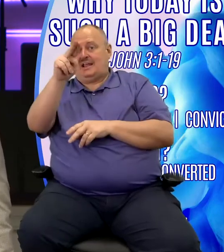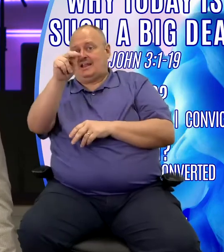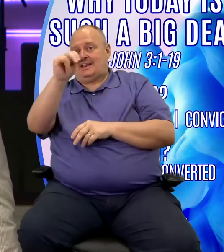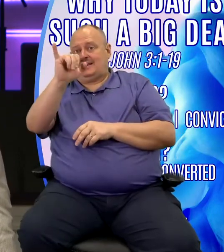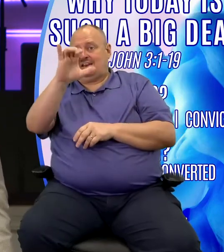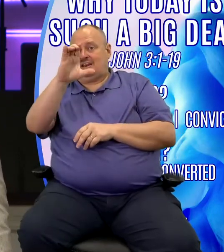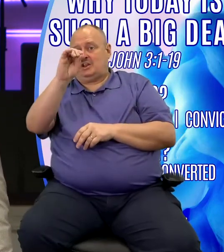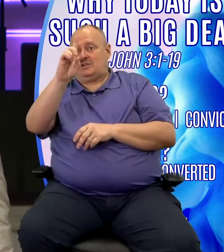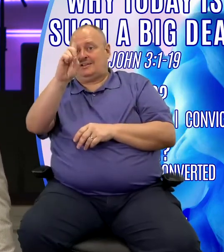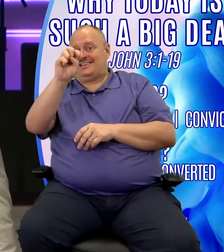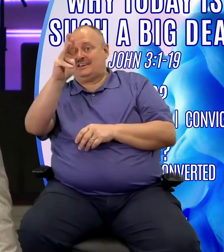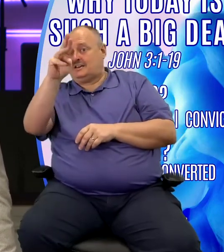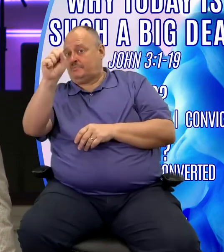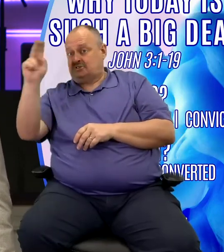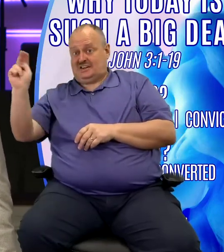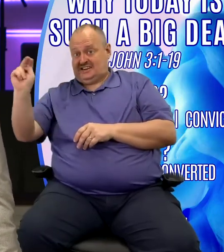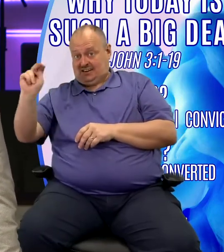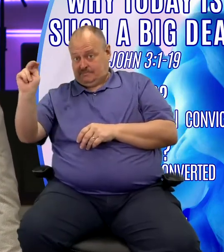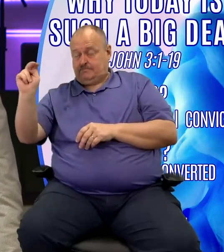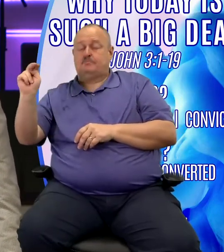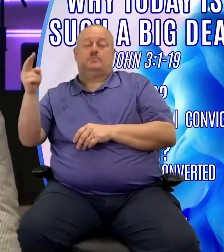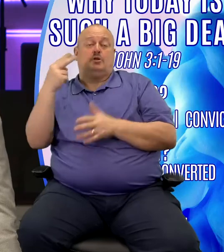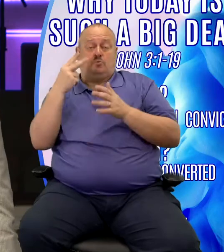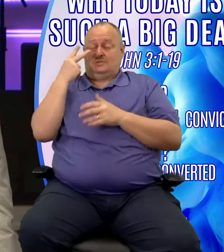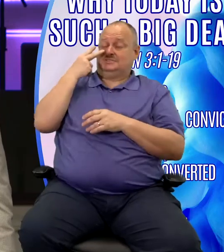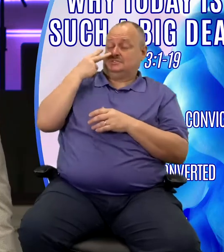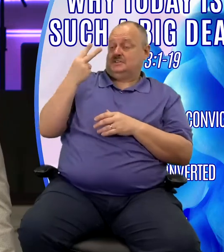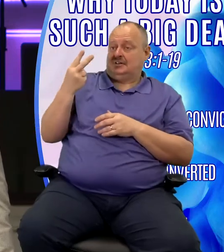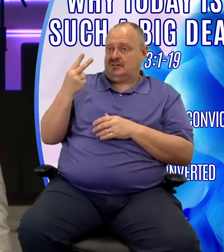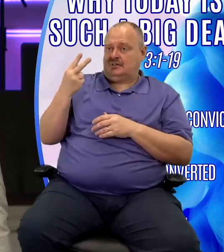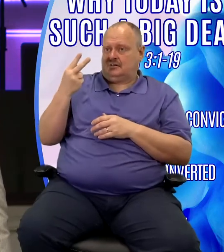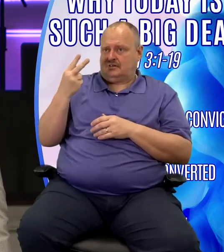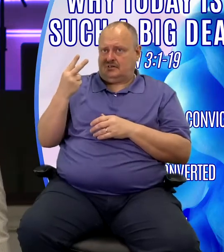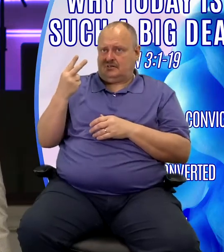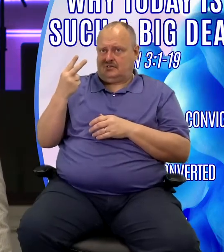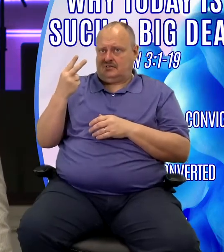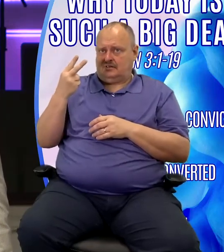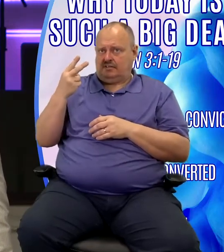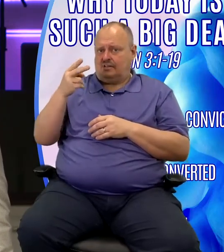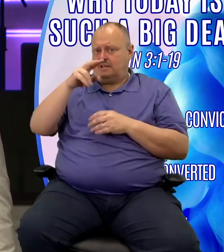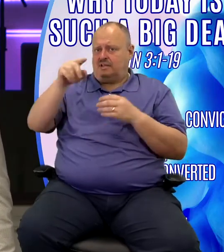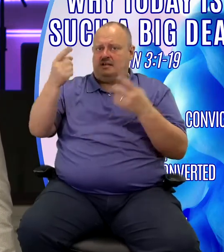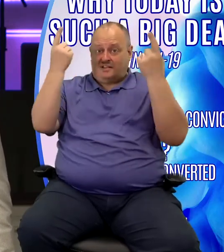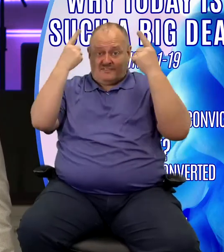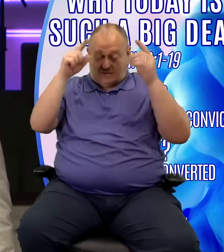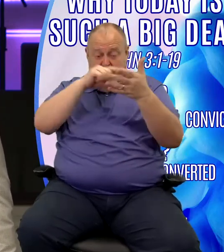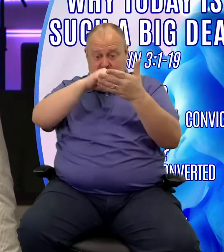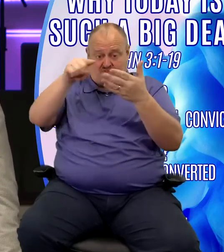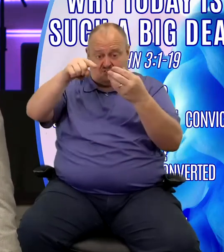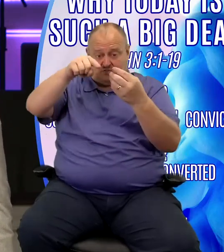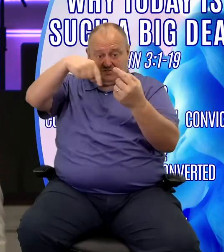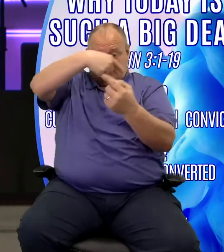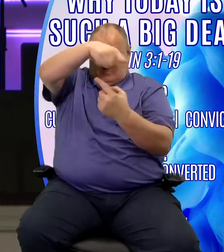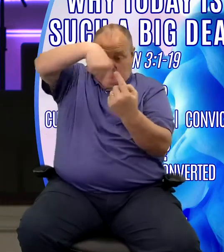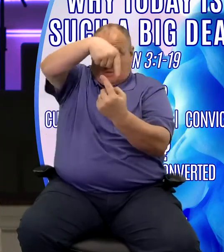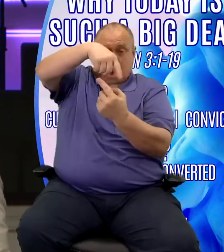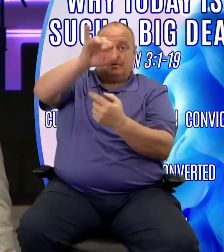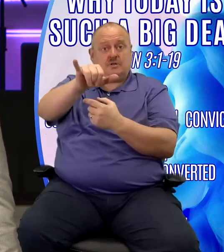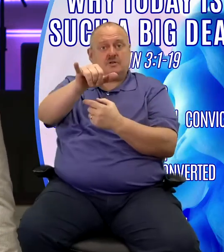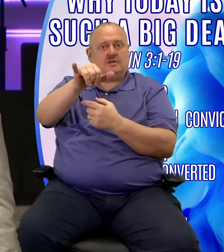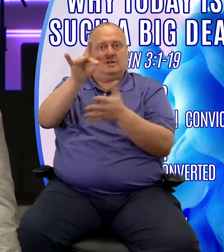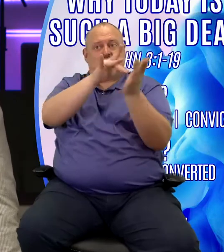Nicodemus. And more importantly, we're going to see that immediately surrounding that very famous verse 16, Jesus makes